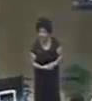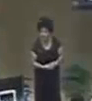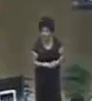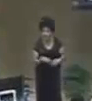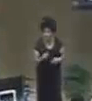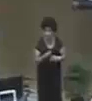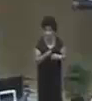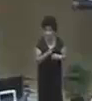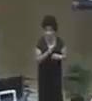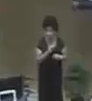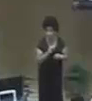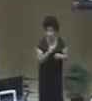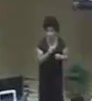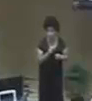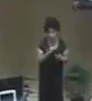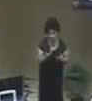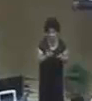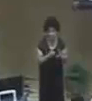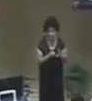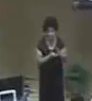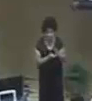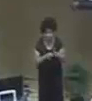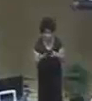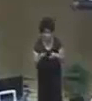communication studies or maths and computing, that kind of thing.